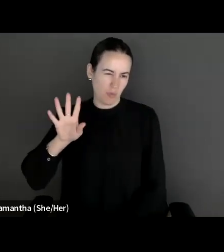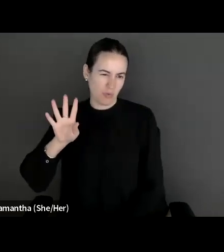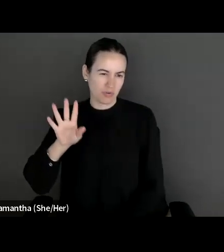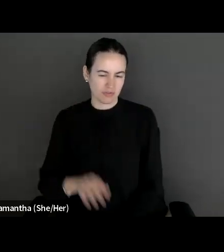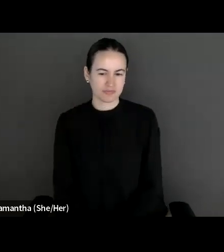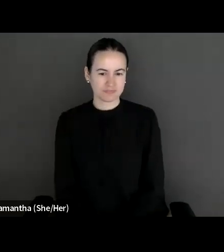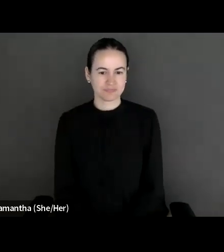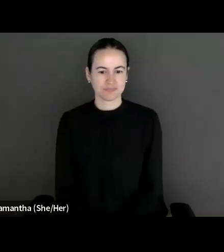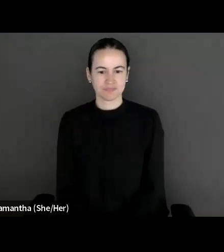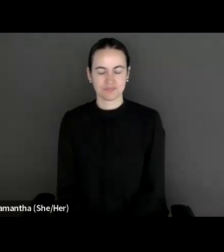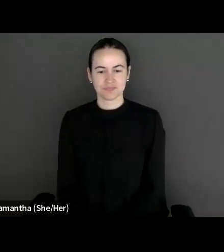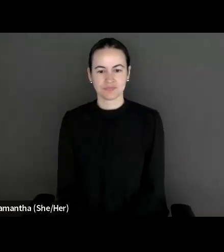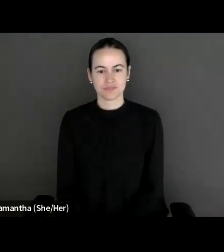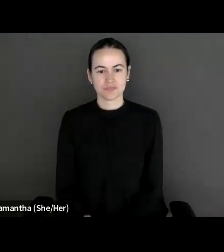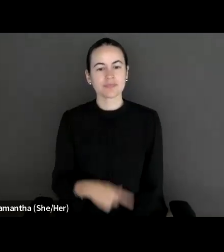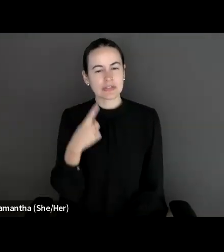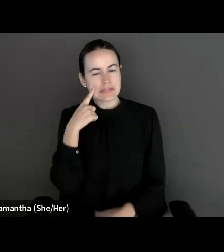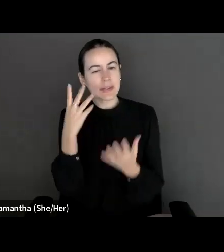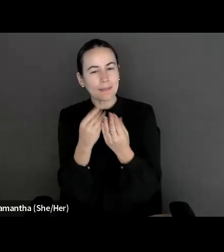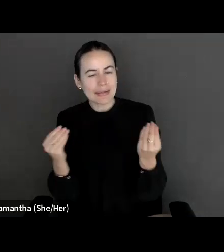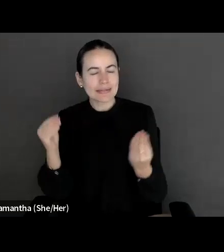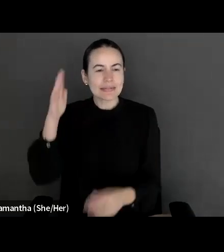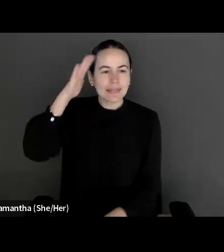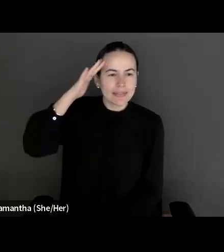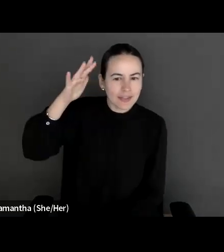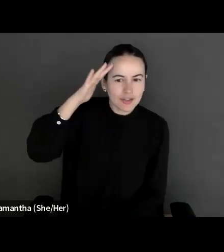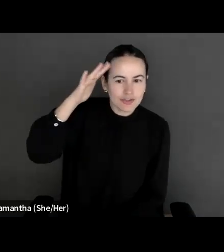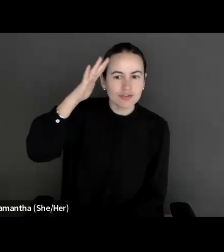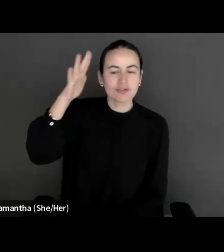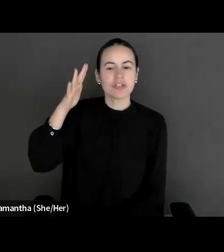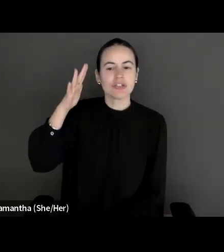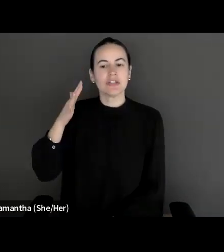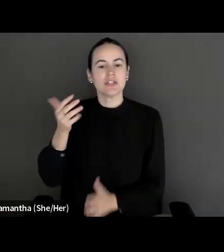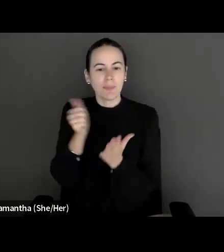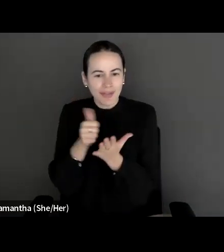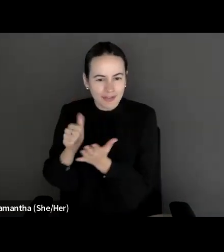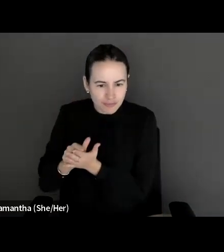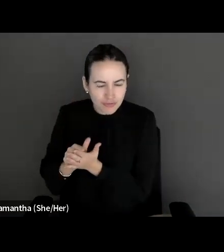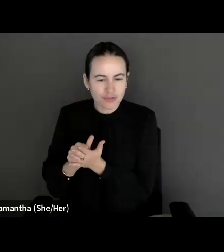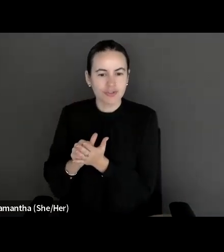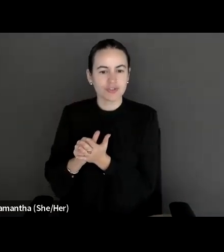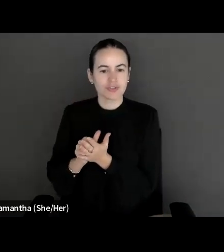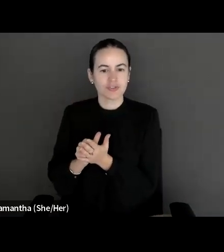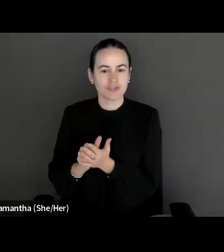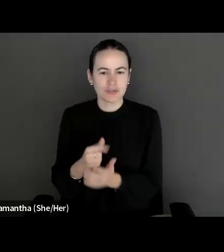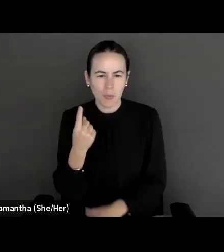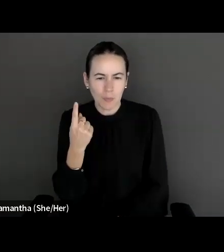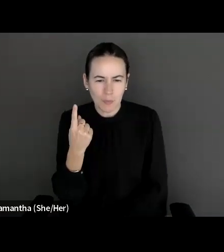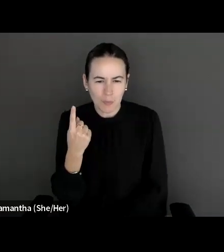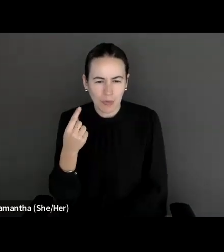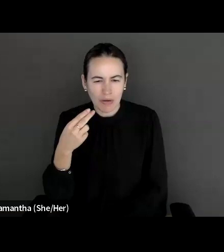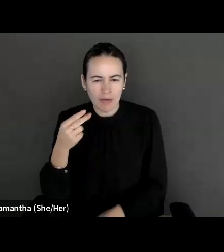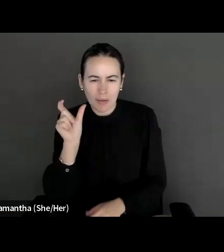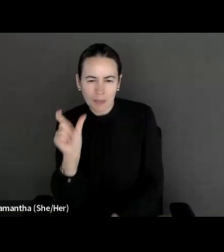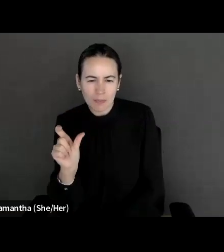most common were theory or literature review, existing rating scales, sorry, there's a typo, expert intuition,